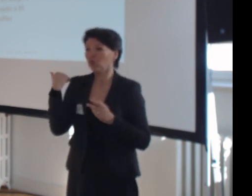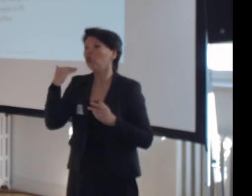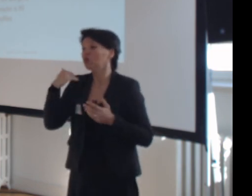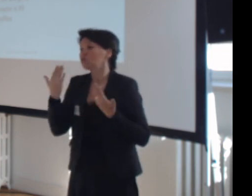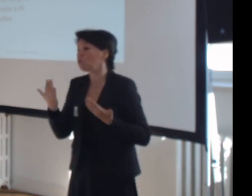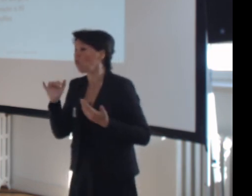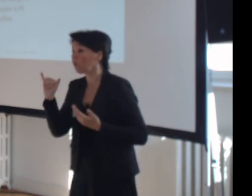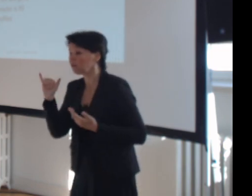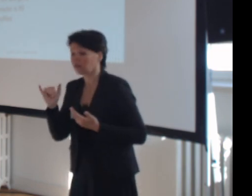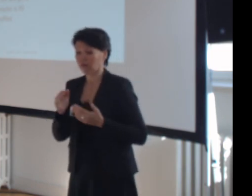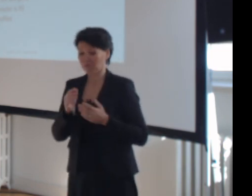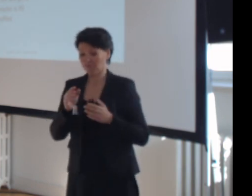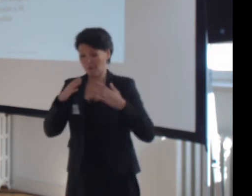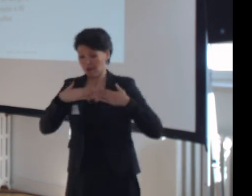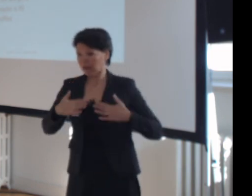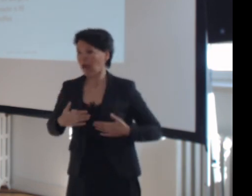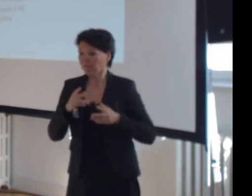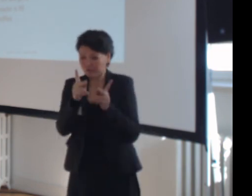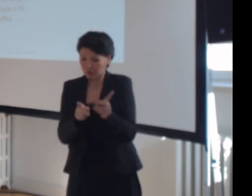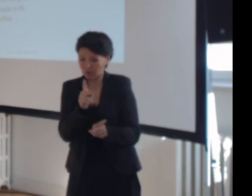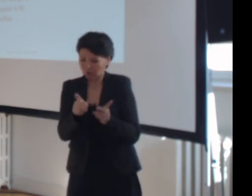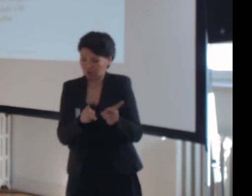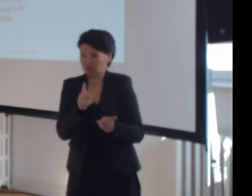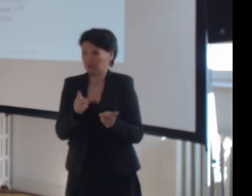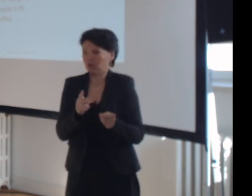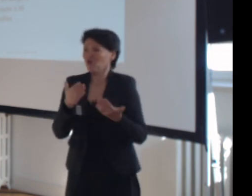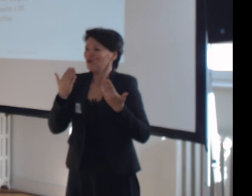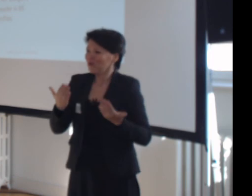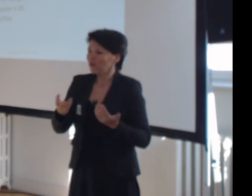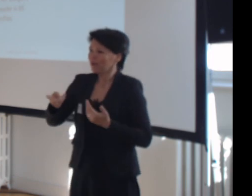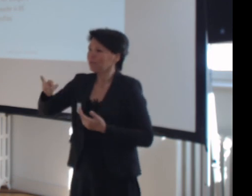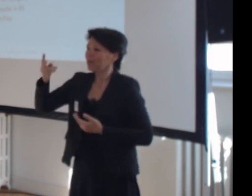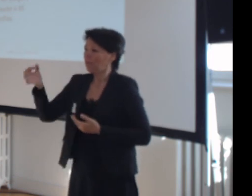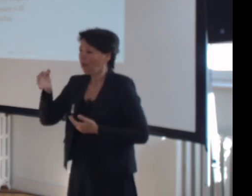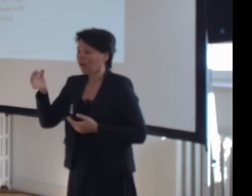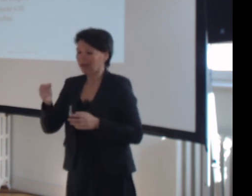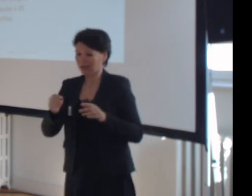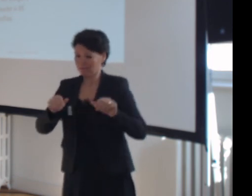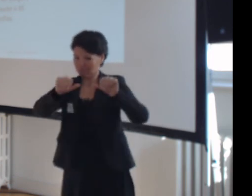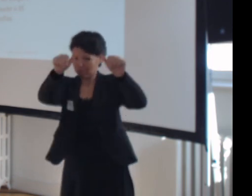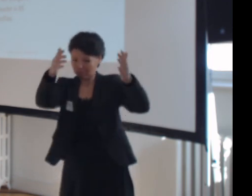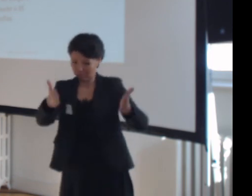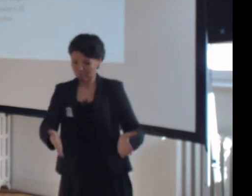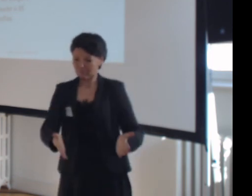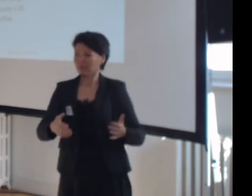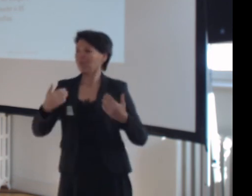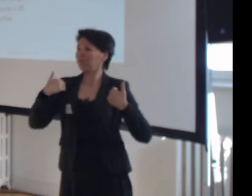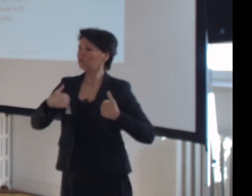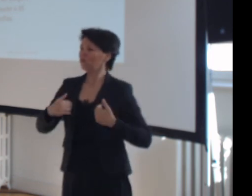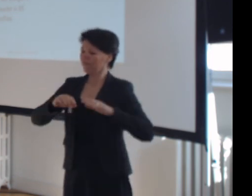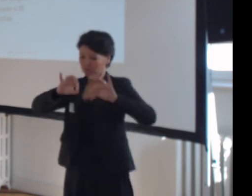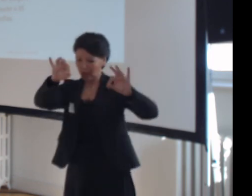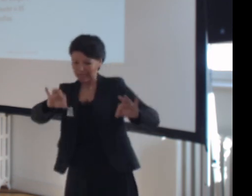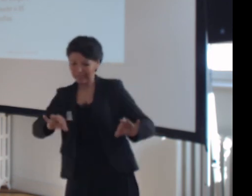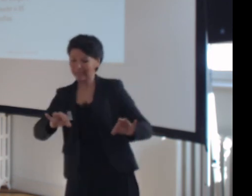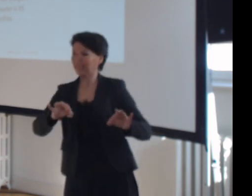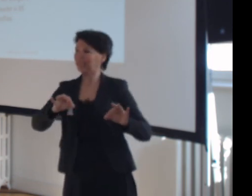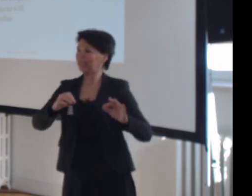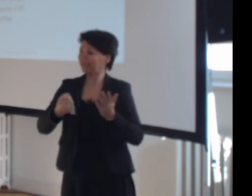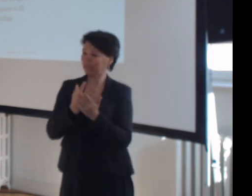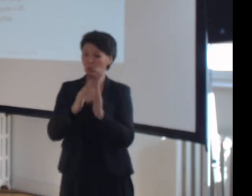body, whereas now it is more widely to take care of the person as a whole, creating a new